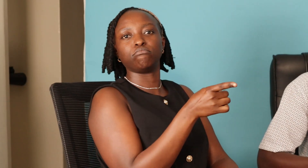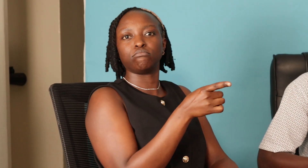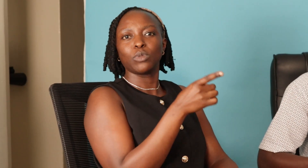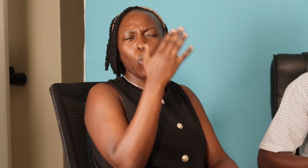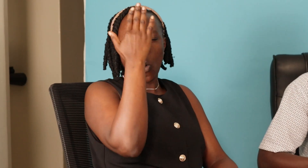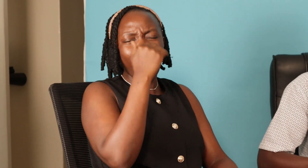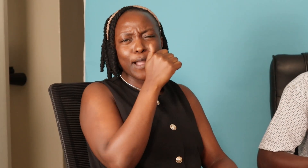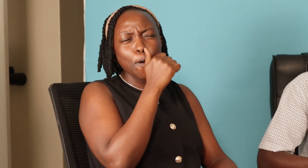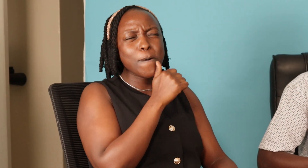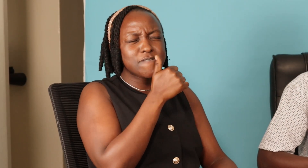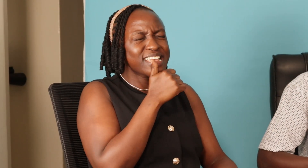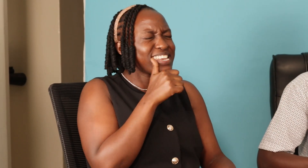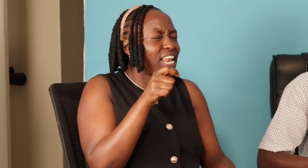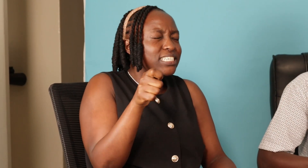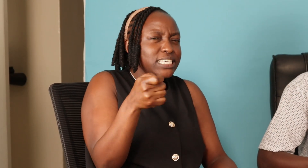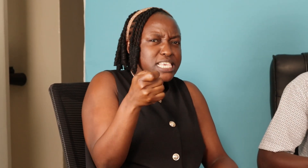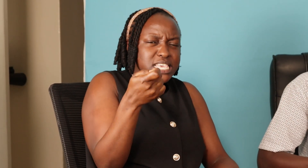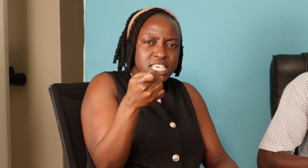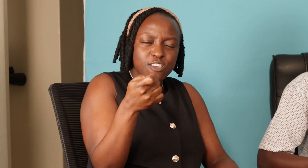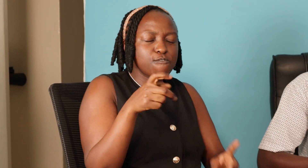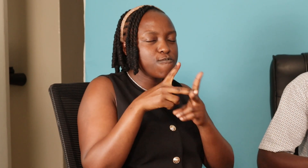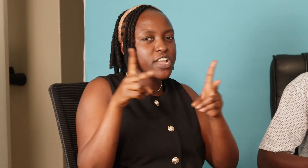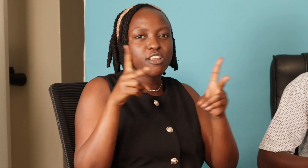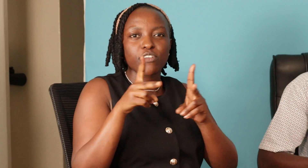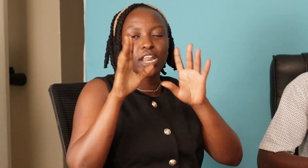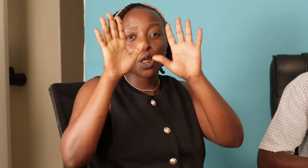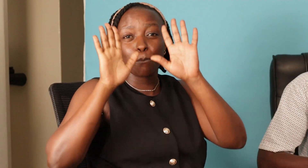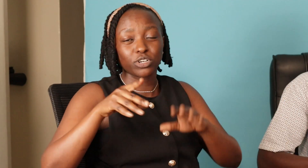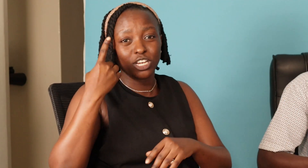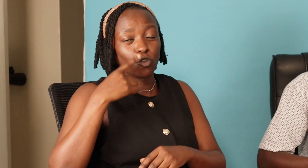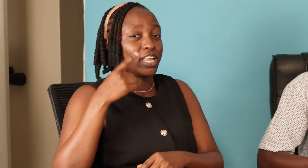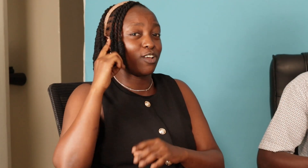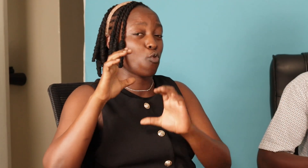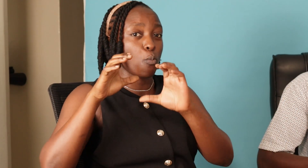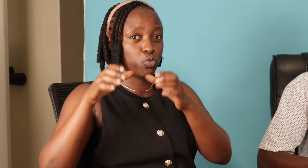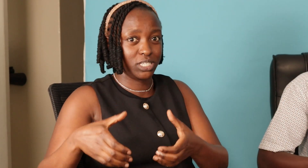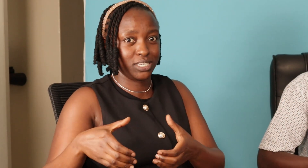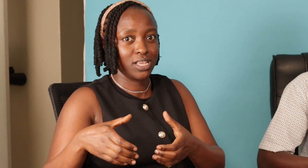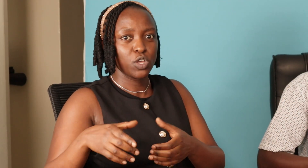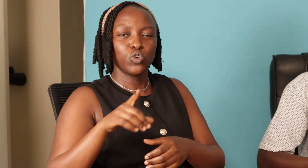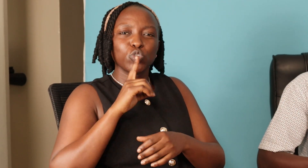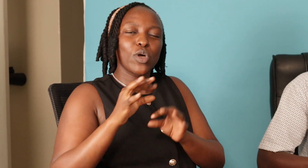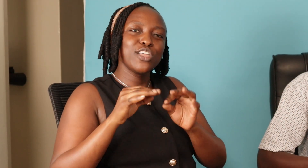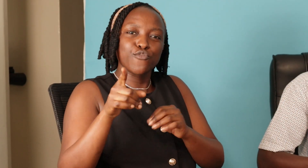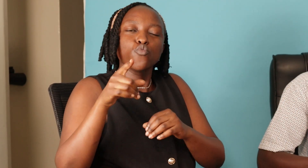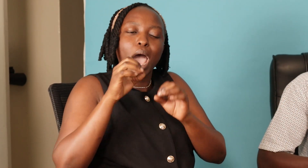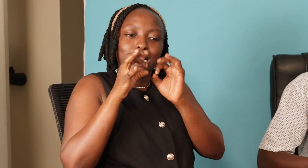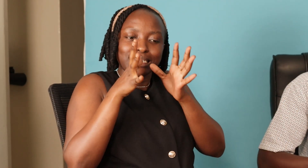language interpreter who may not be very skilled, but they are confidential. Because confidentiality is very key for the